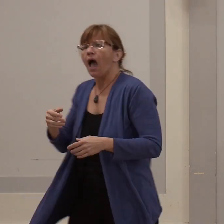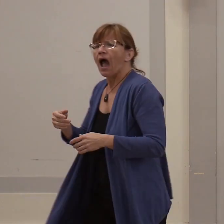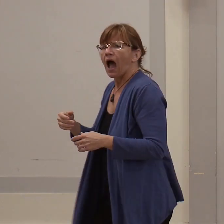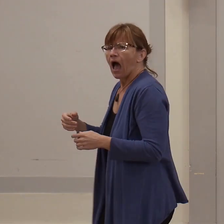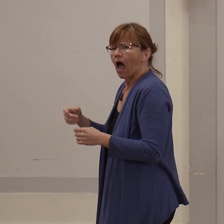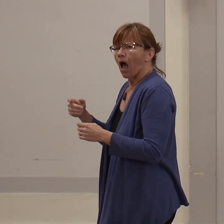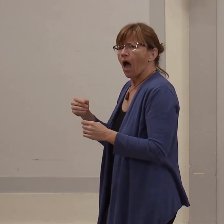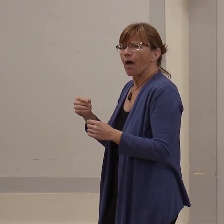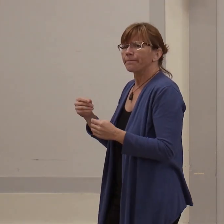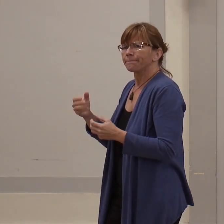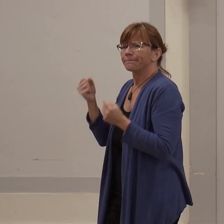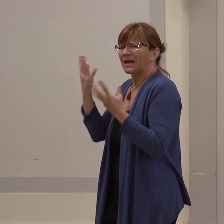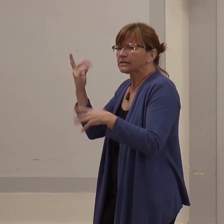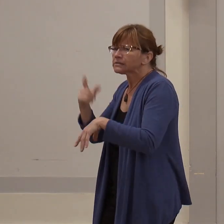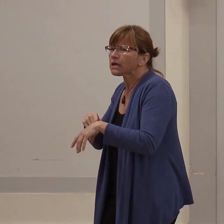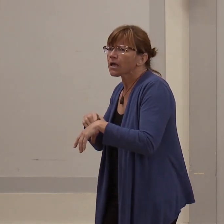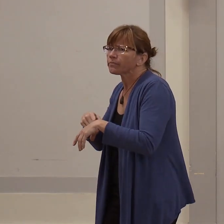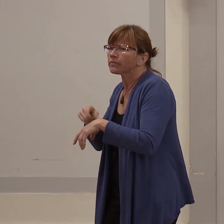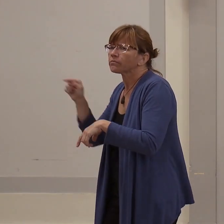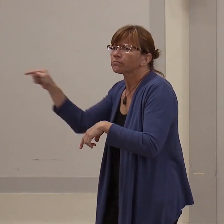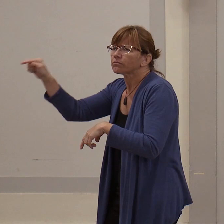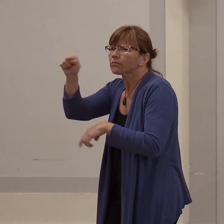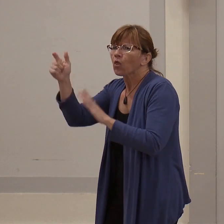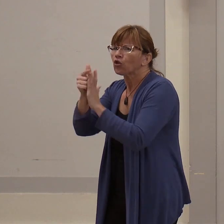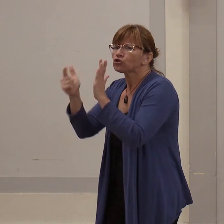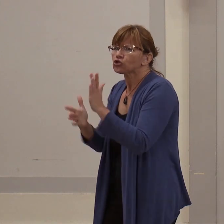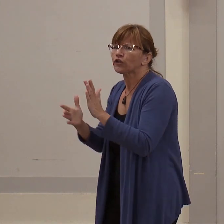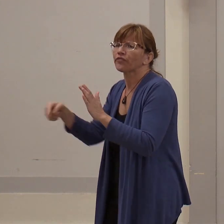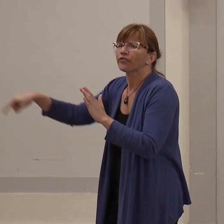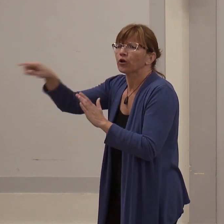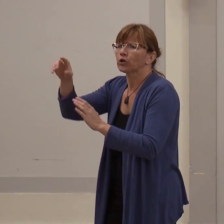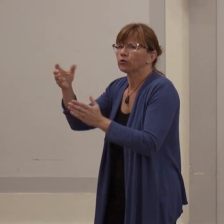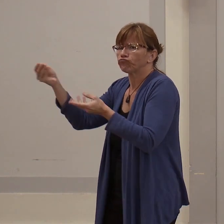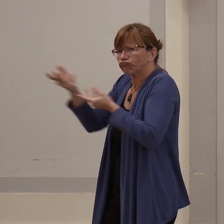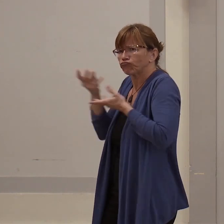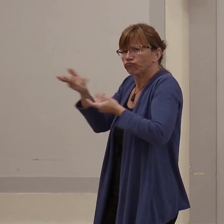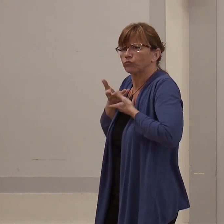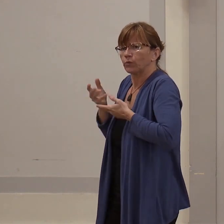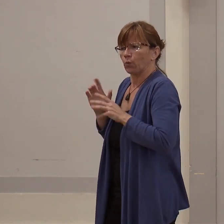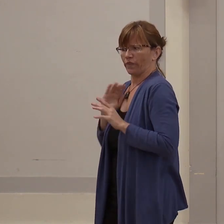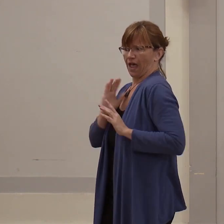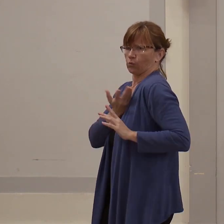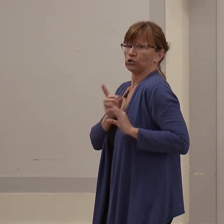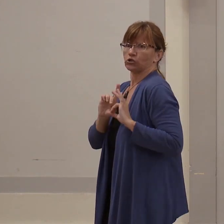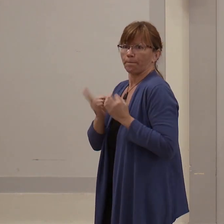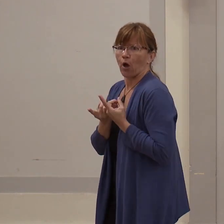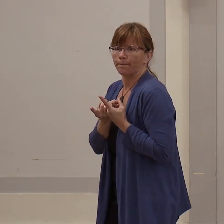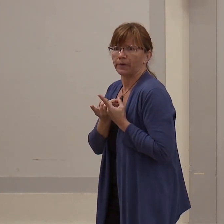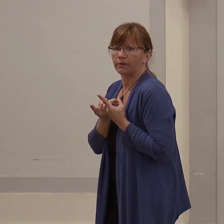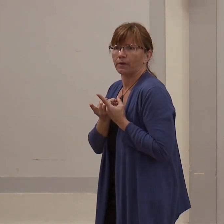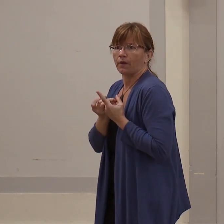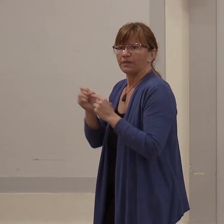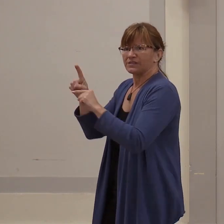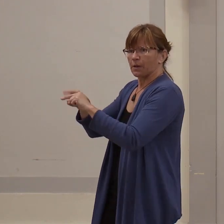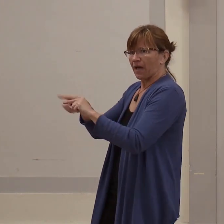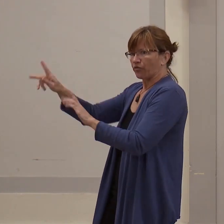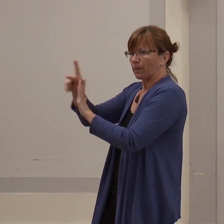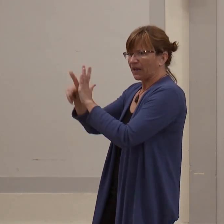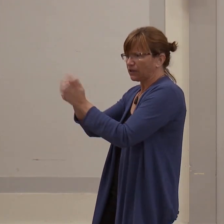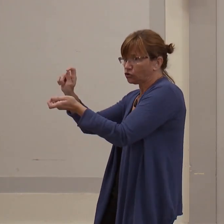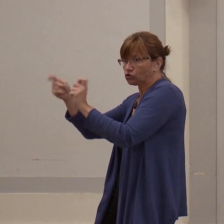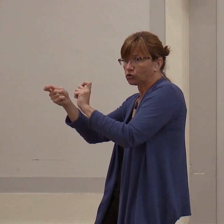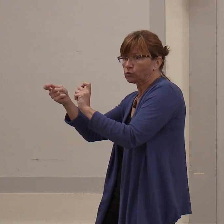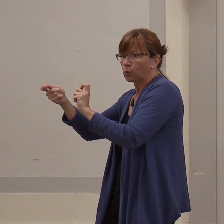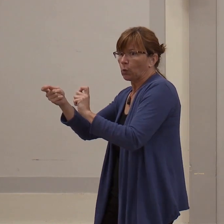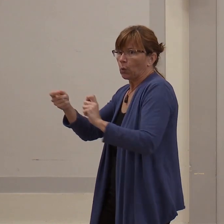other attorneys there that have communicated with other members of our department. And based on that policy change, we made the